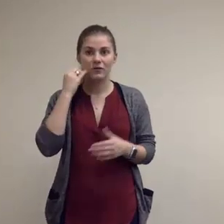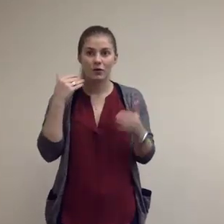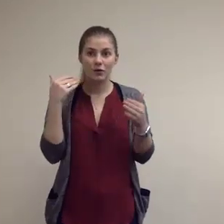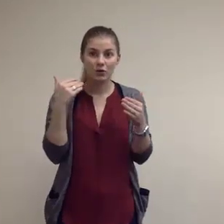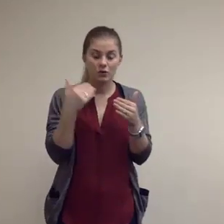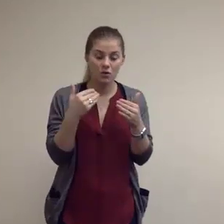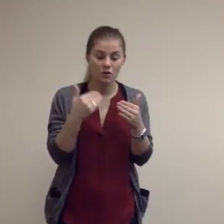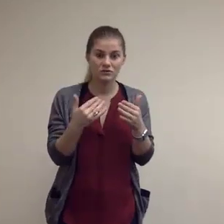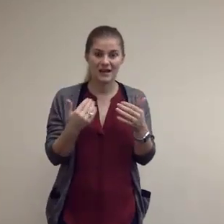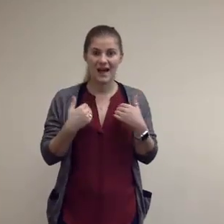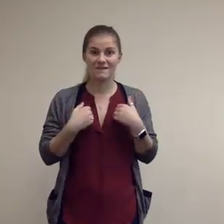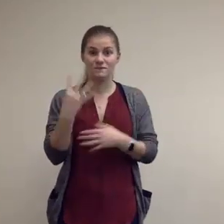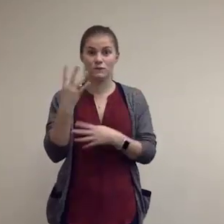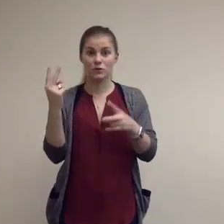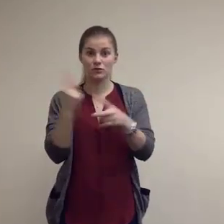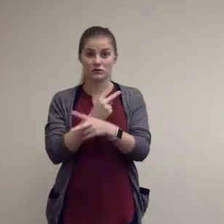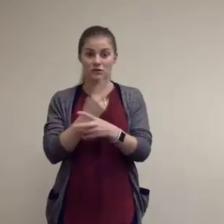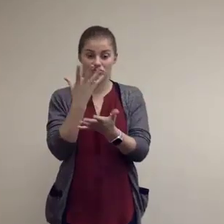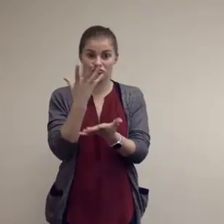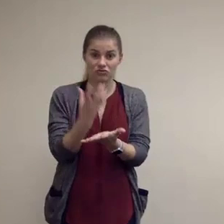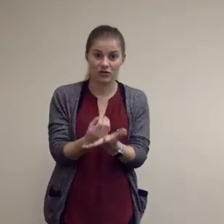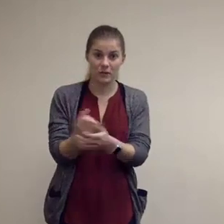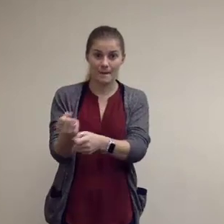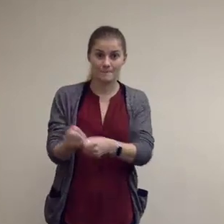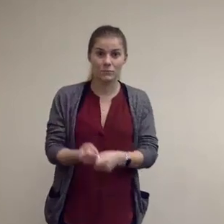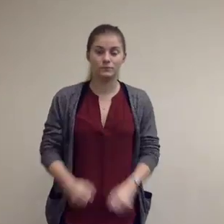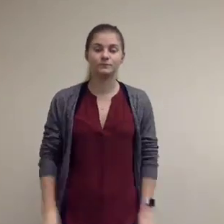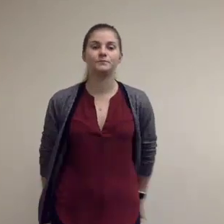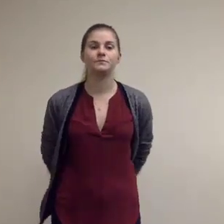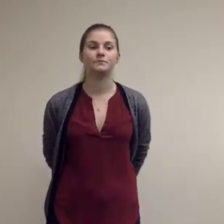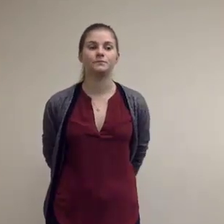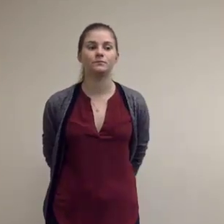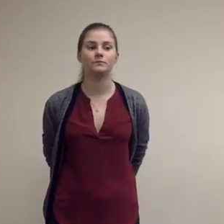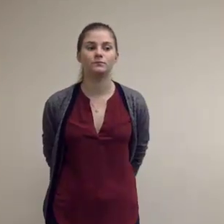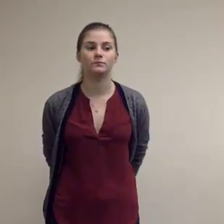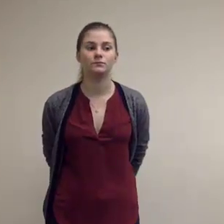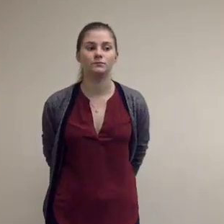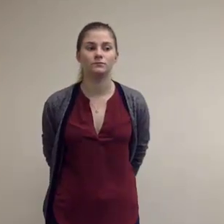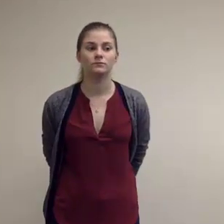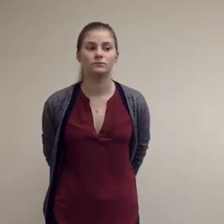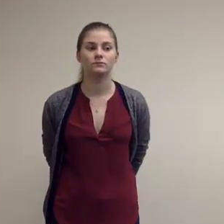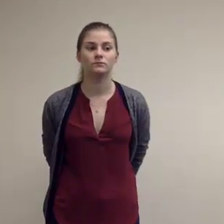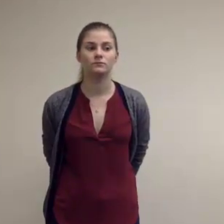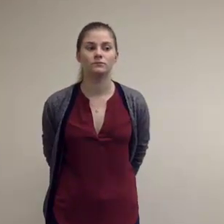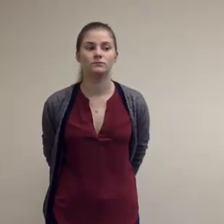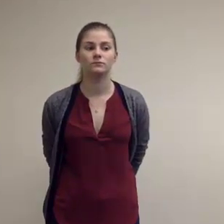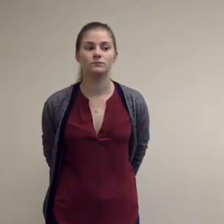So you're twice, but if you're twice as far away, it would have 4 times less gravitational pull. That's why the orbit of the Earth may be